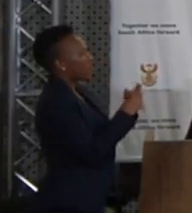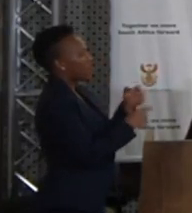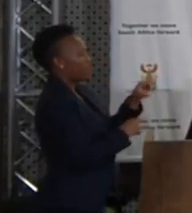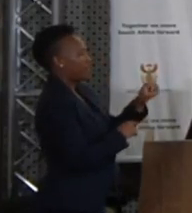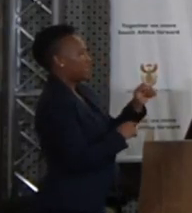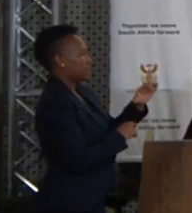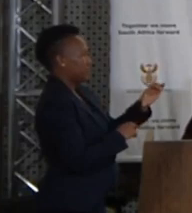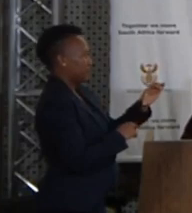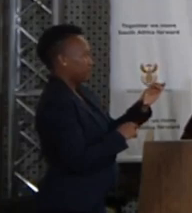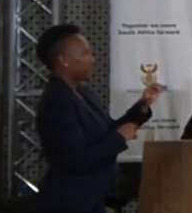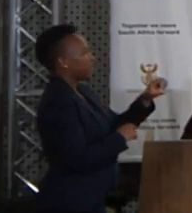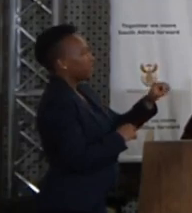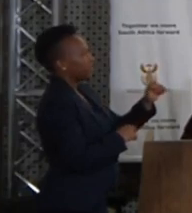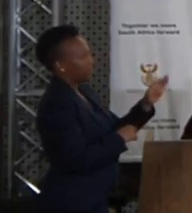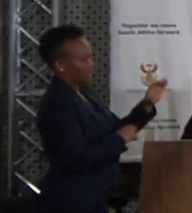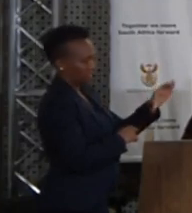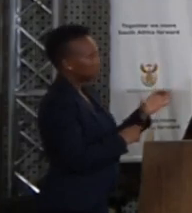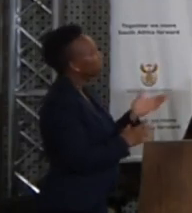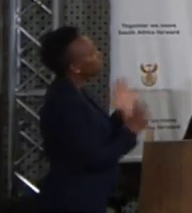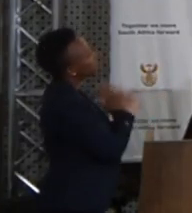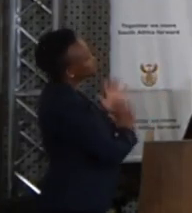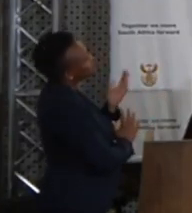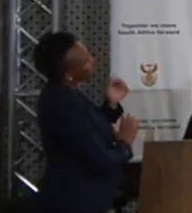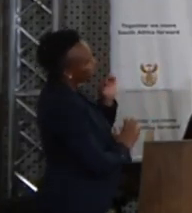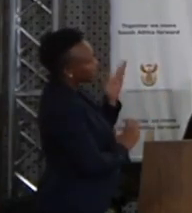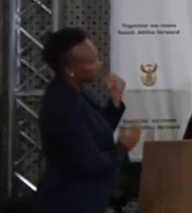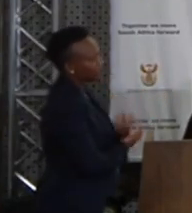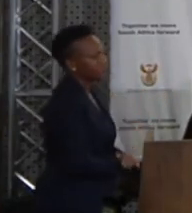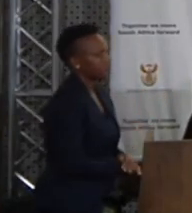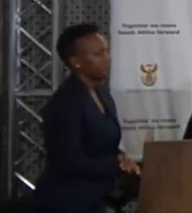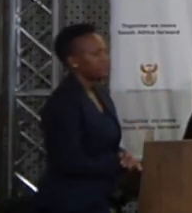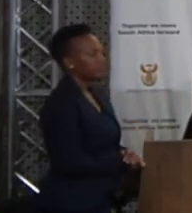Some girl. Ted Kulumaba.